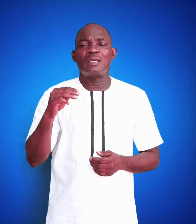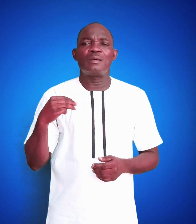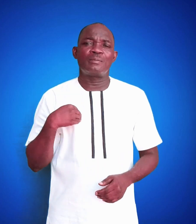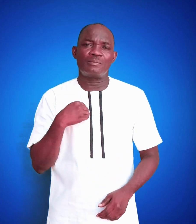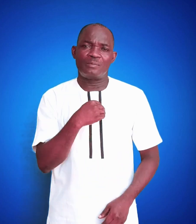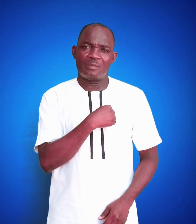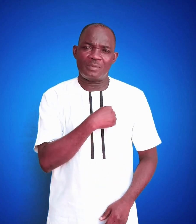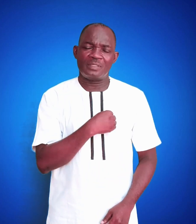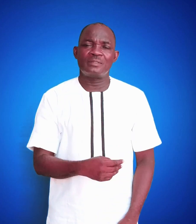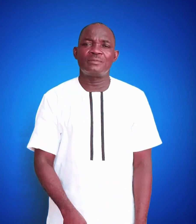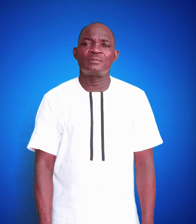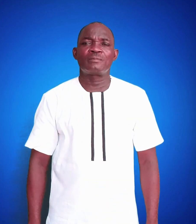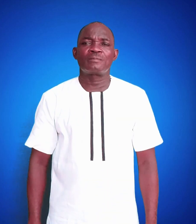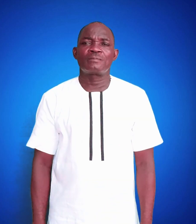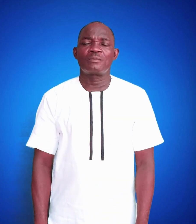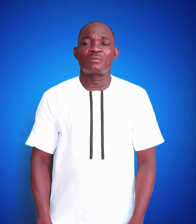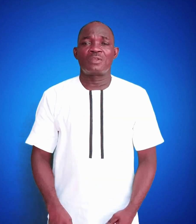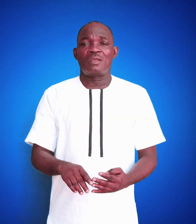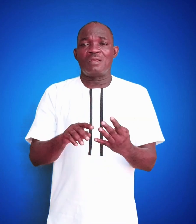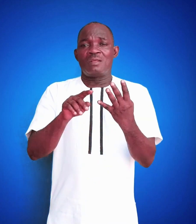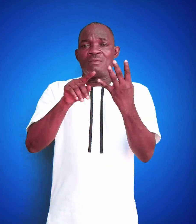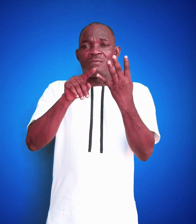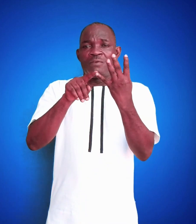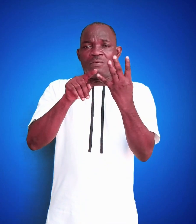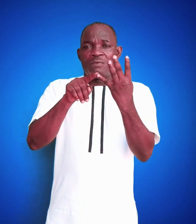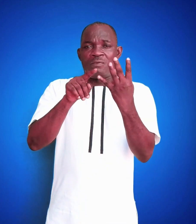CLIC members. 4.